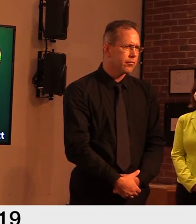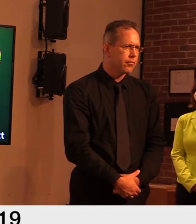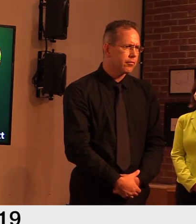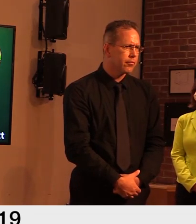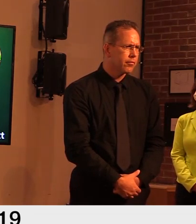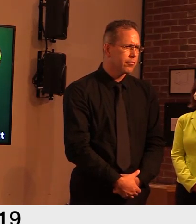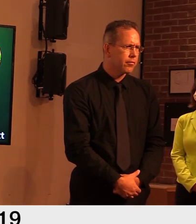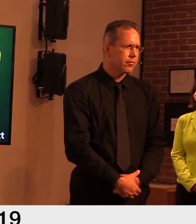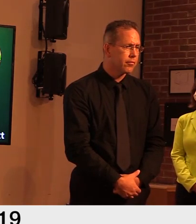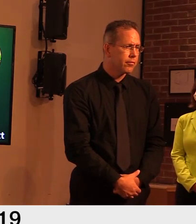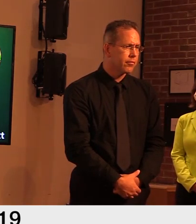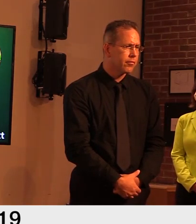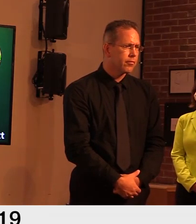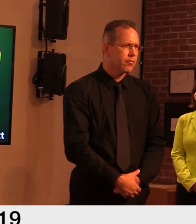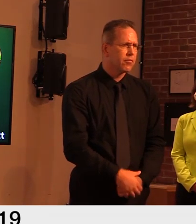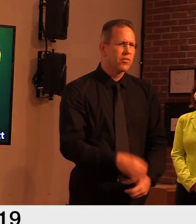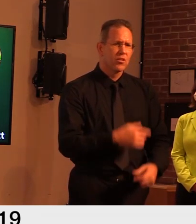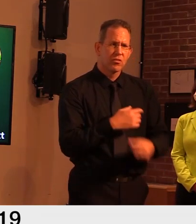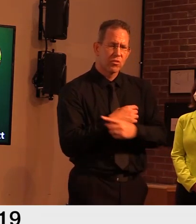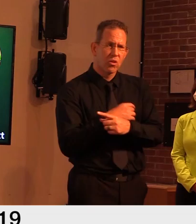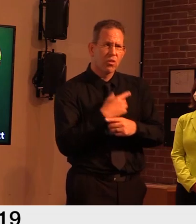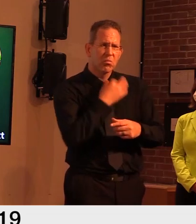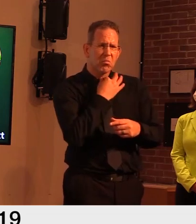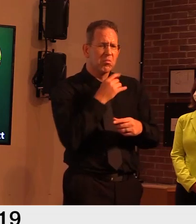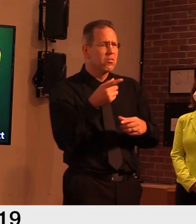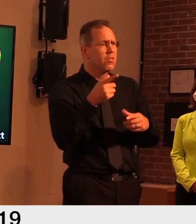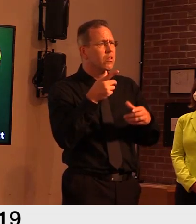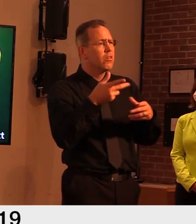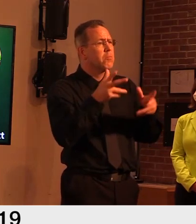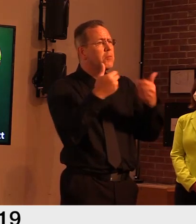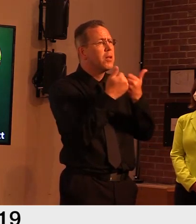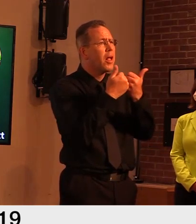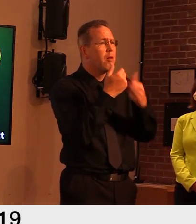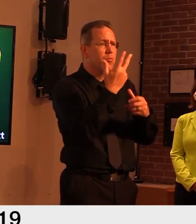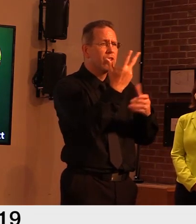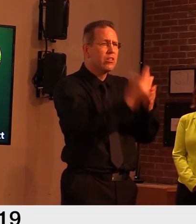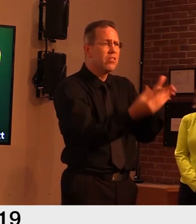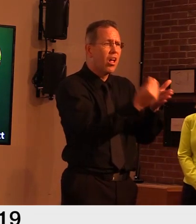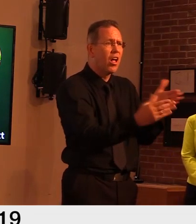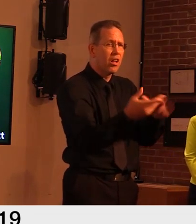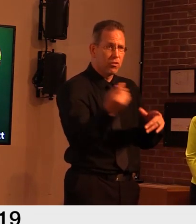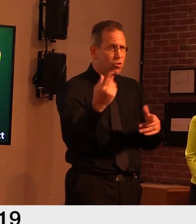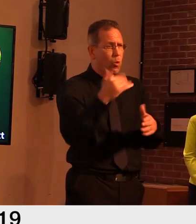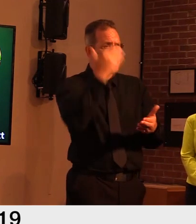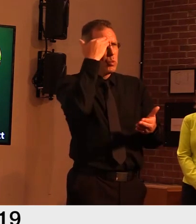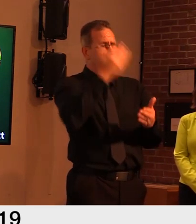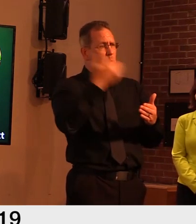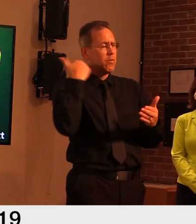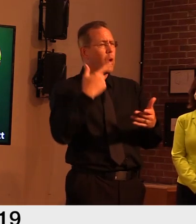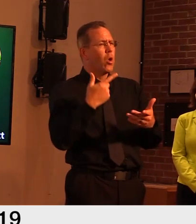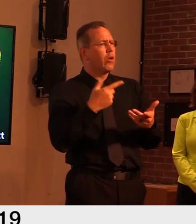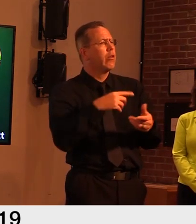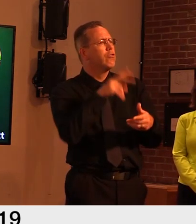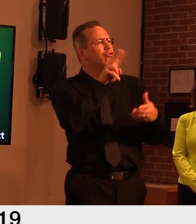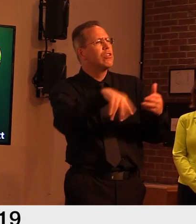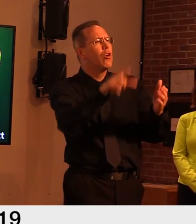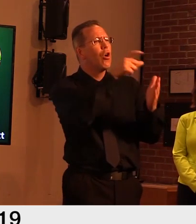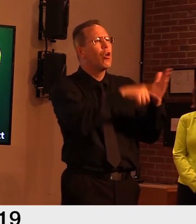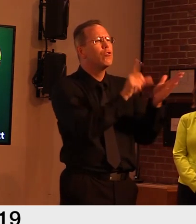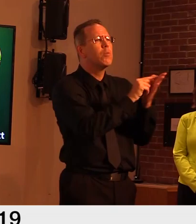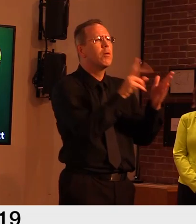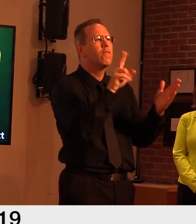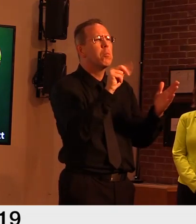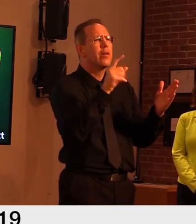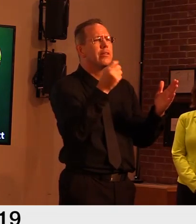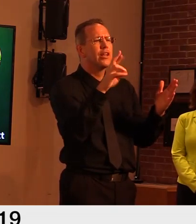had attended this game, or was it really, you know, Digger's reporting that revealed this? And, you know, how did the